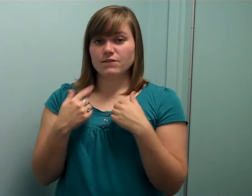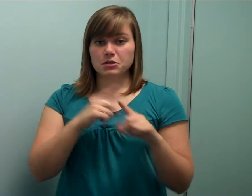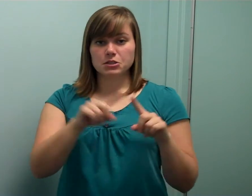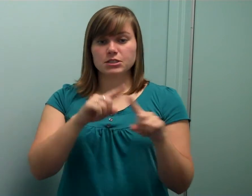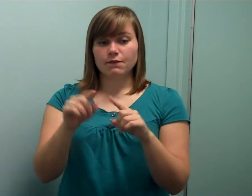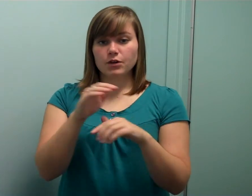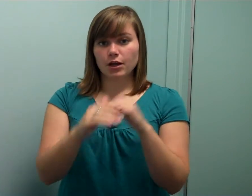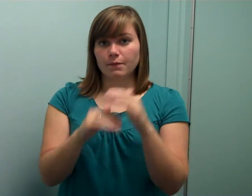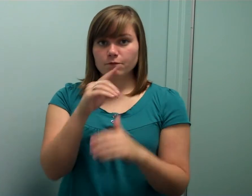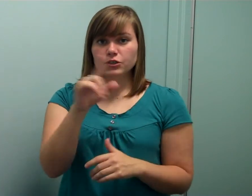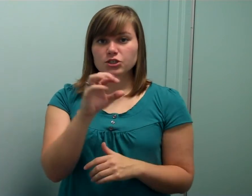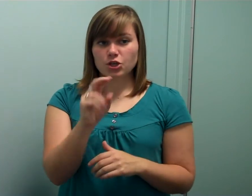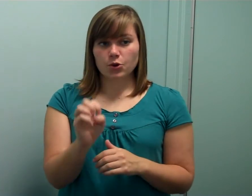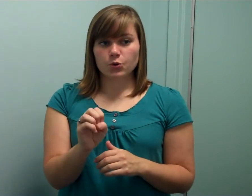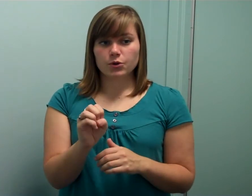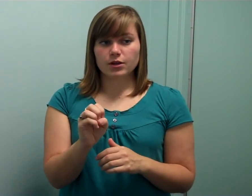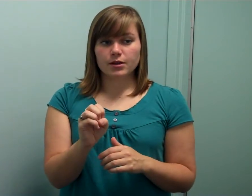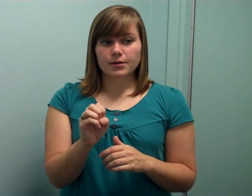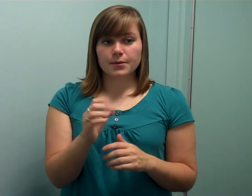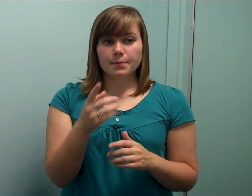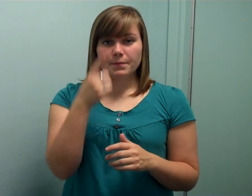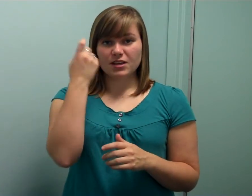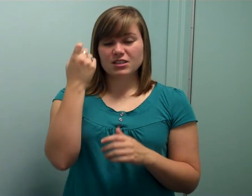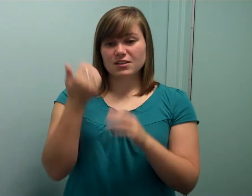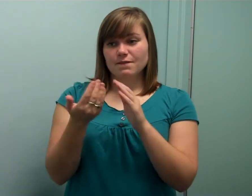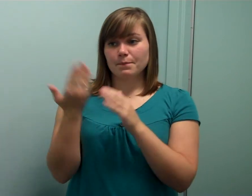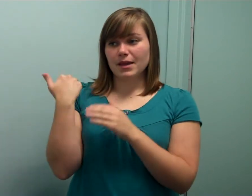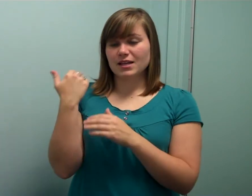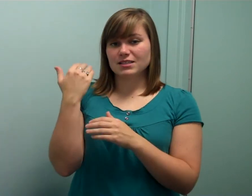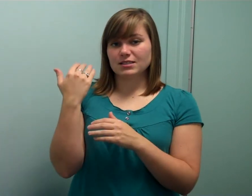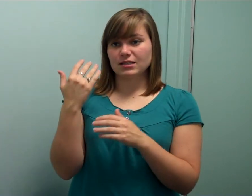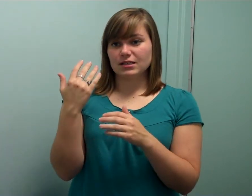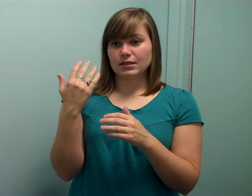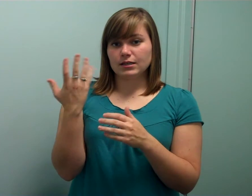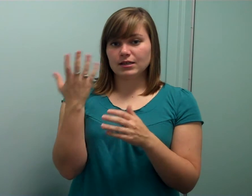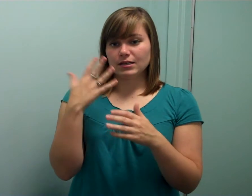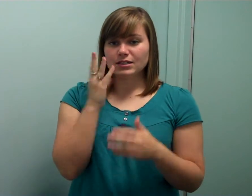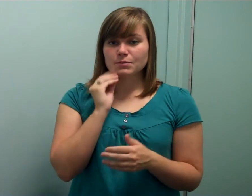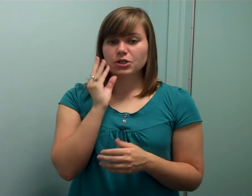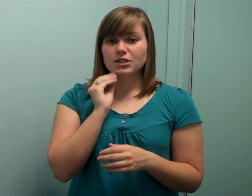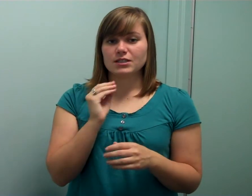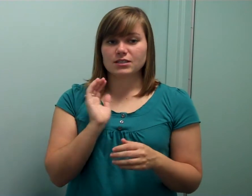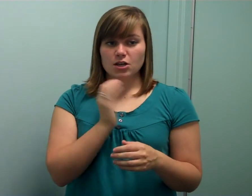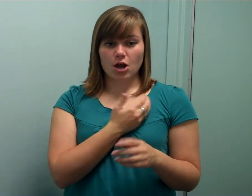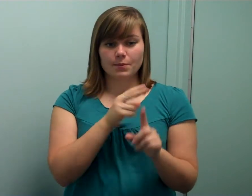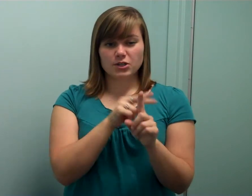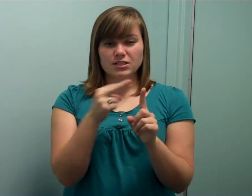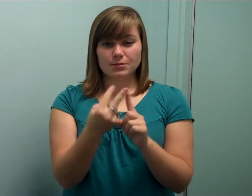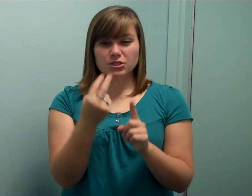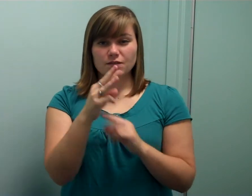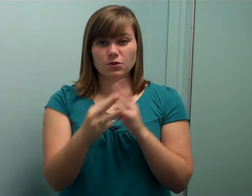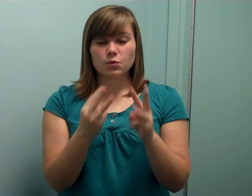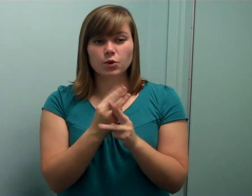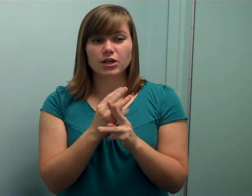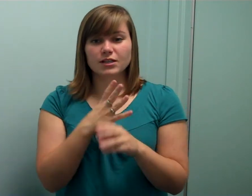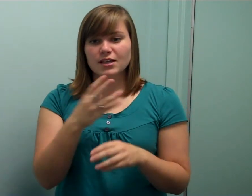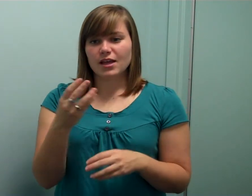our own past experiences, our perceptions of our capabilities, and our willingness to be out in the